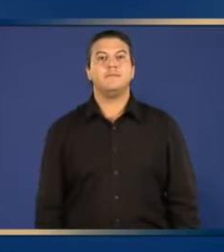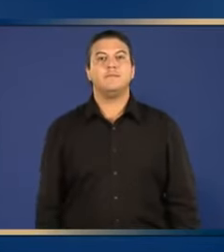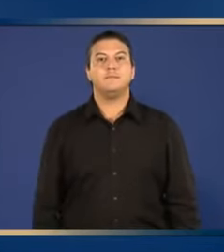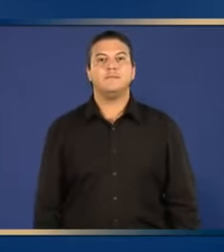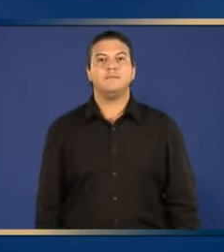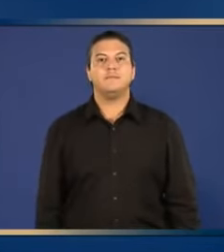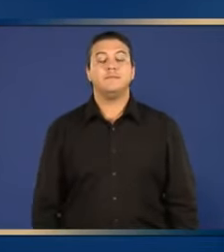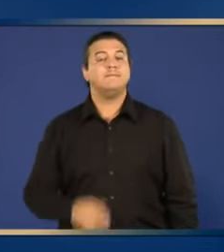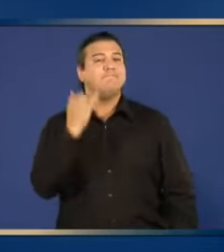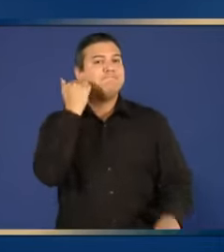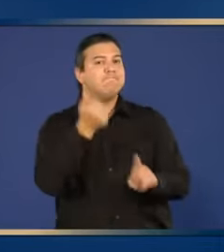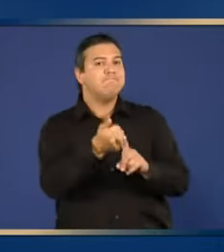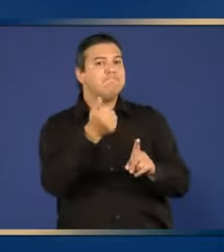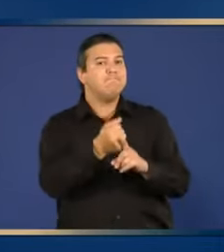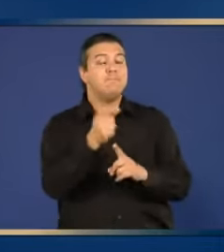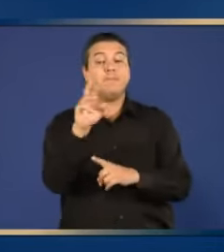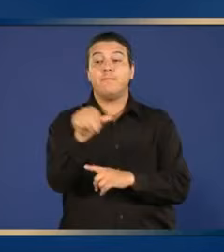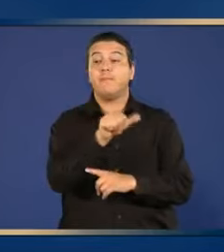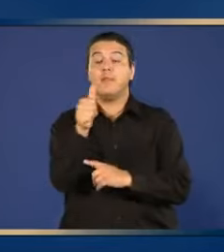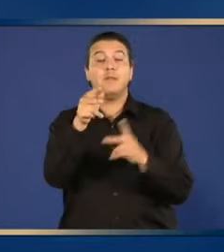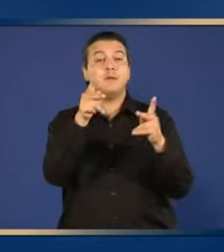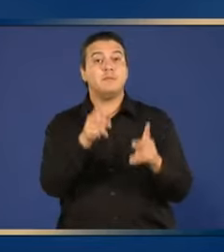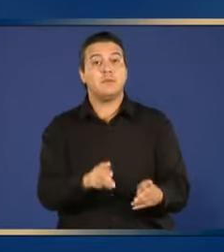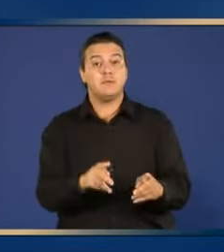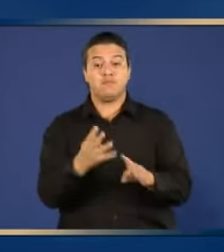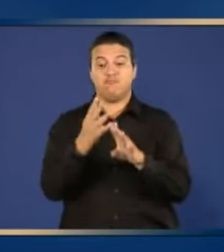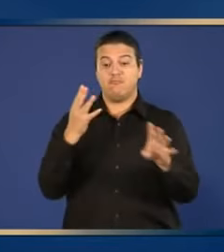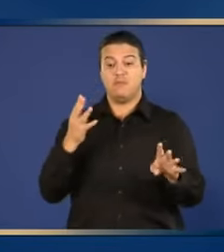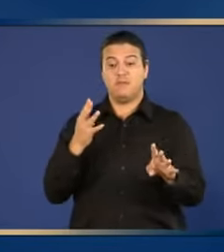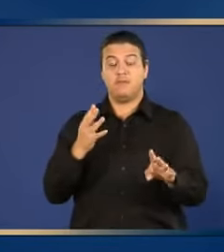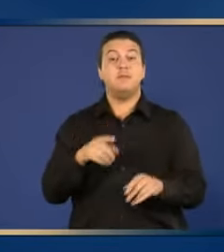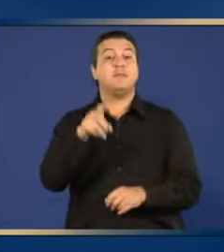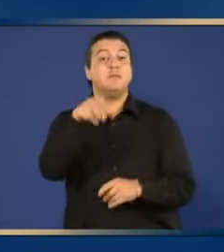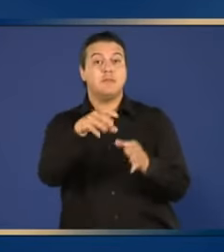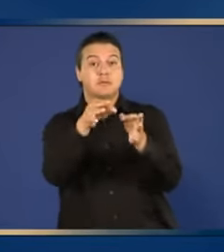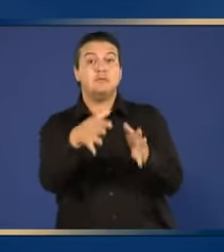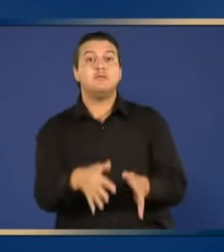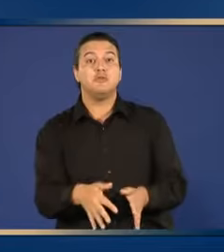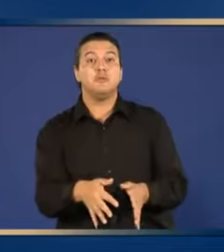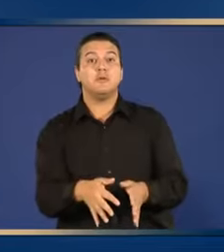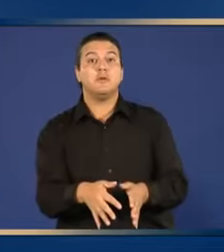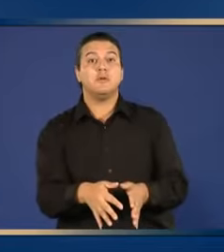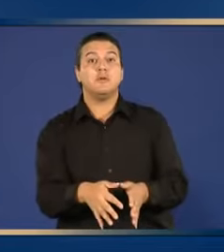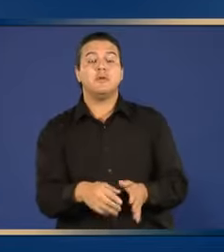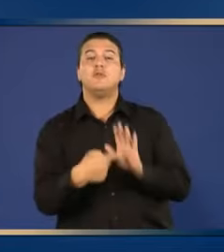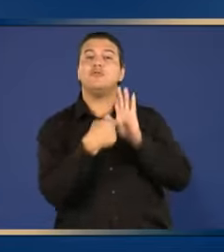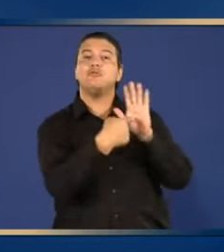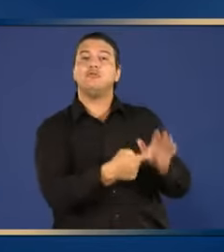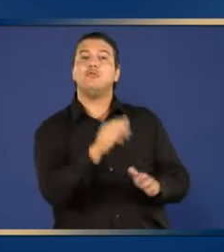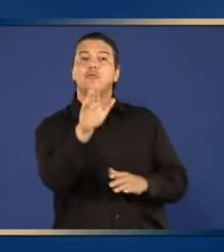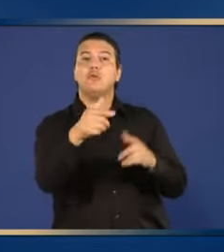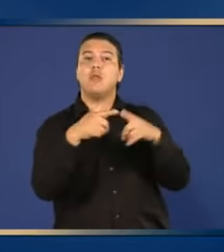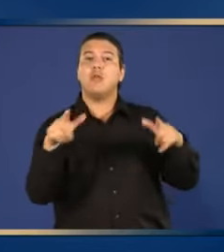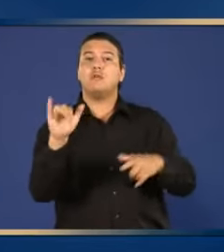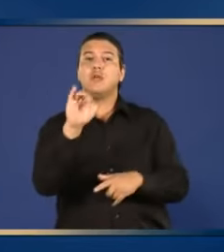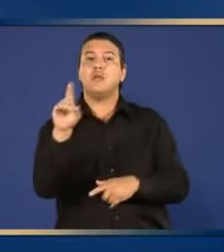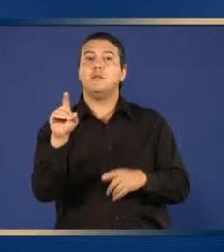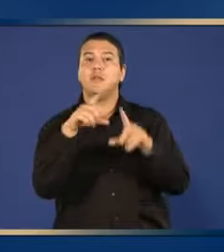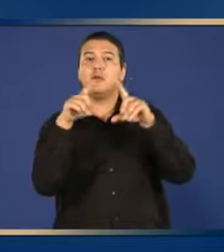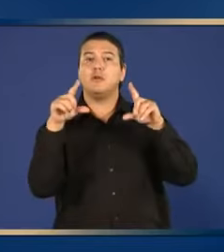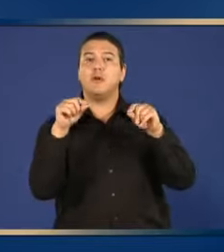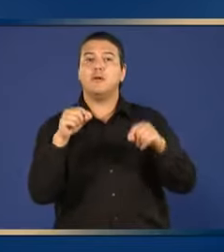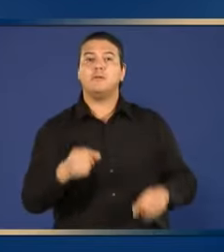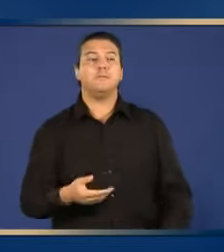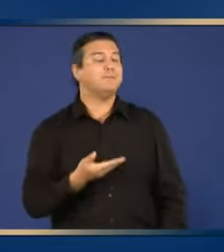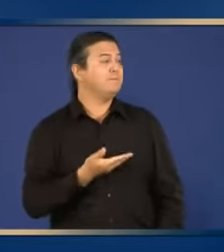If you or another person in line near you needs an interpreter, please use the language ID